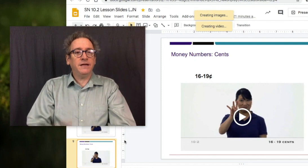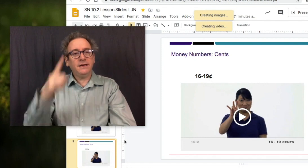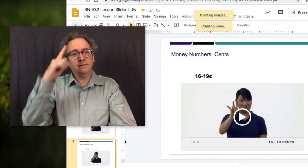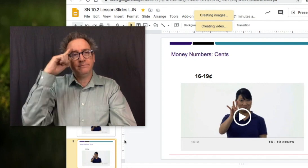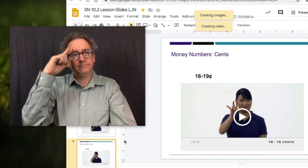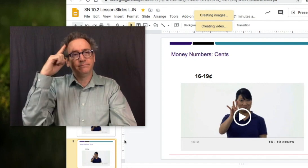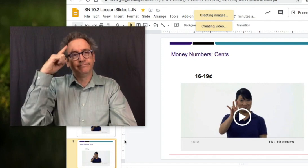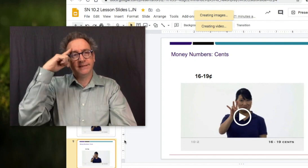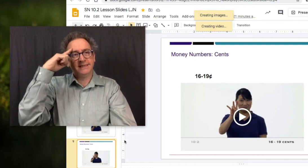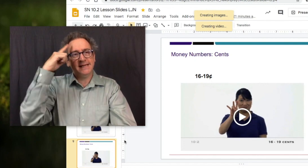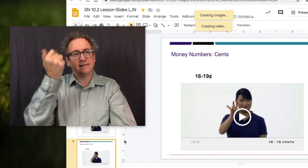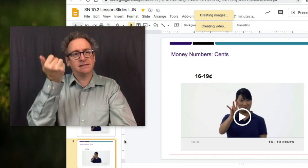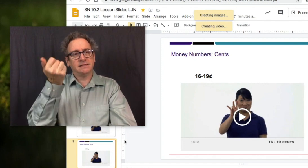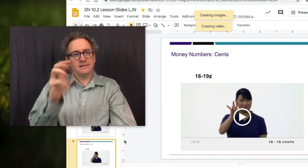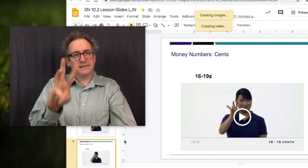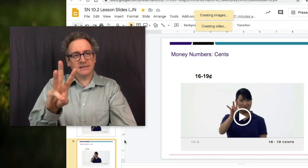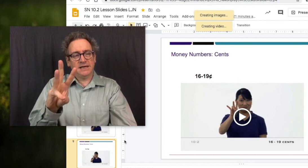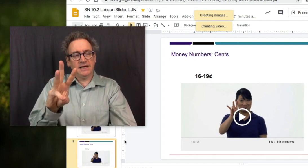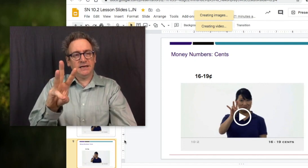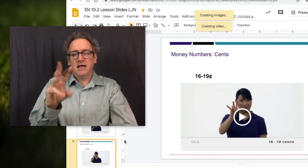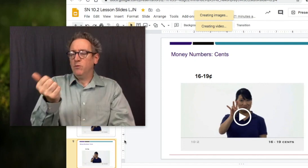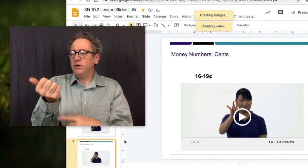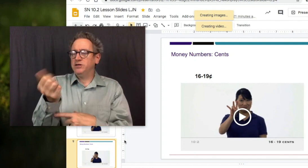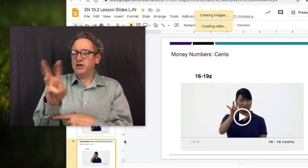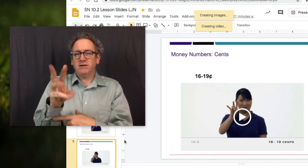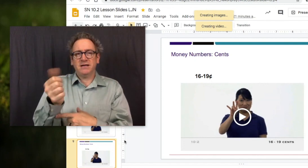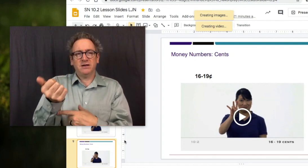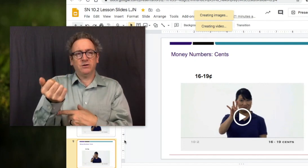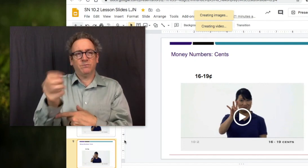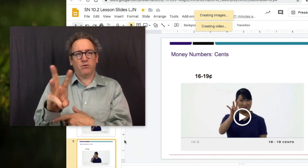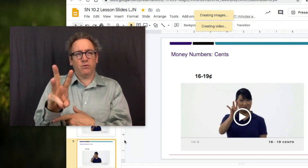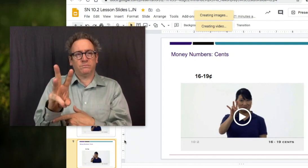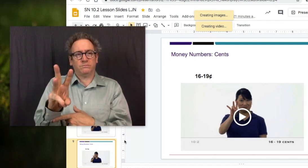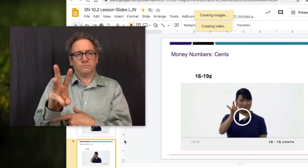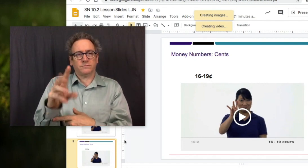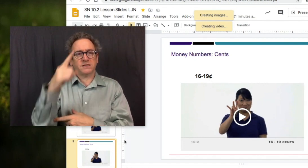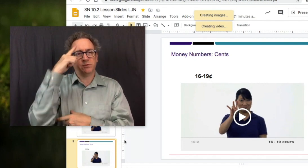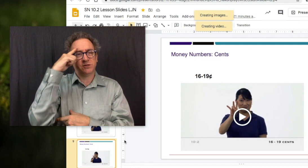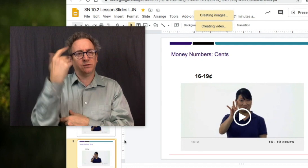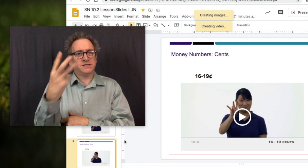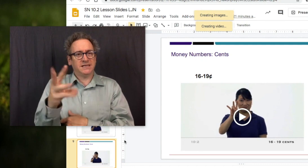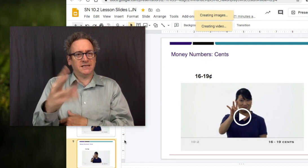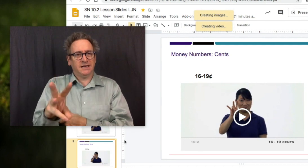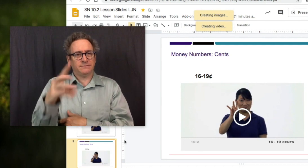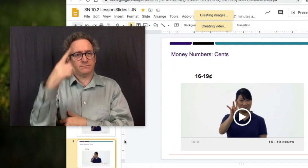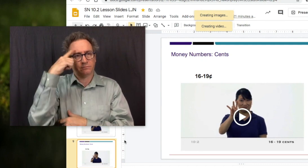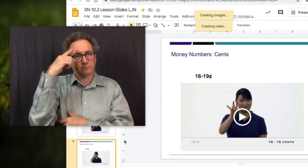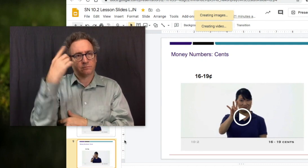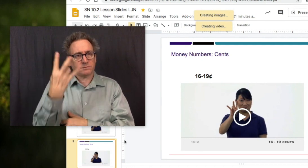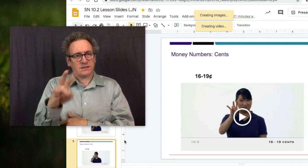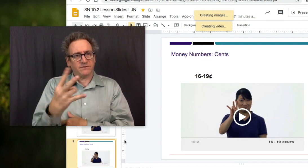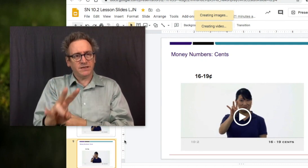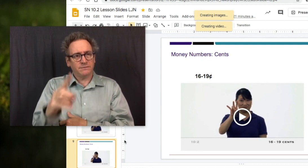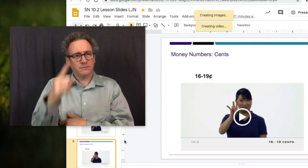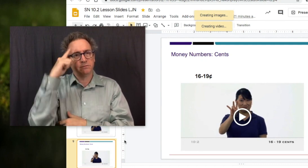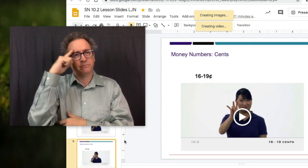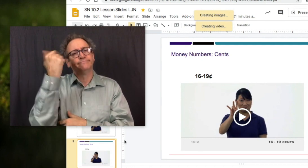Same thing. Since 16. We generally tend to do, as opposed to 16.